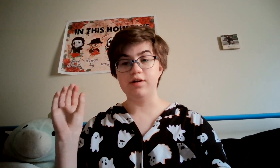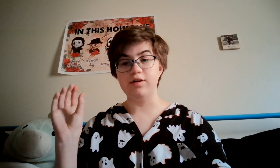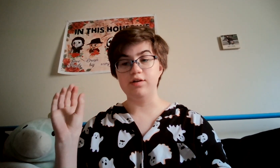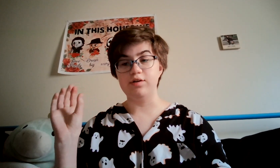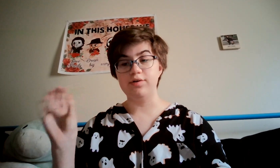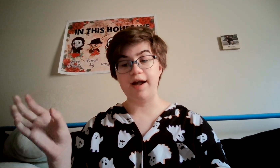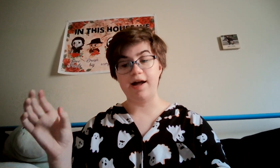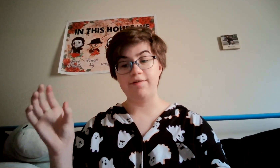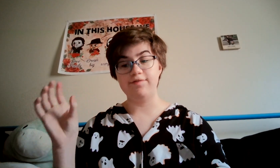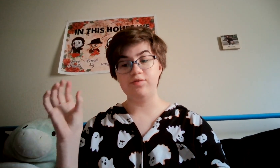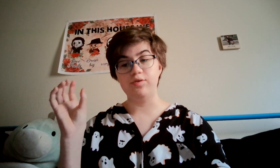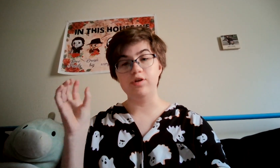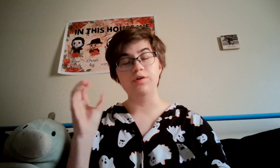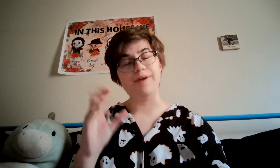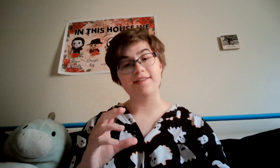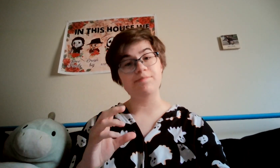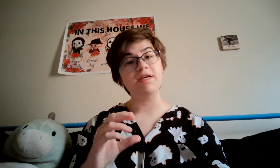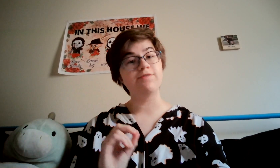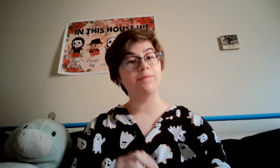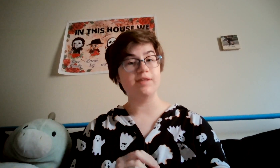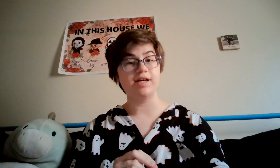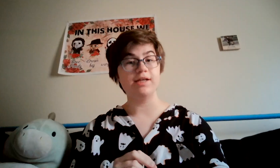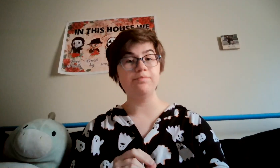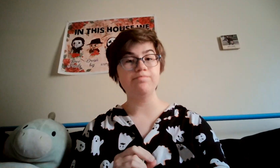a craft or a recipe from the time.